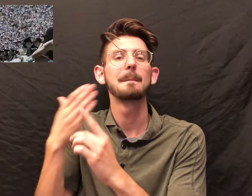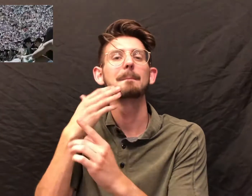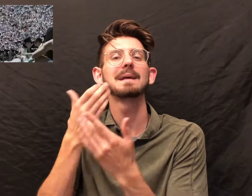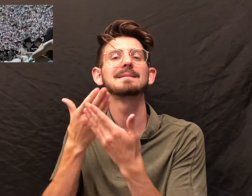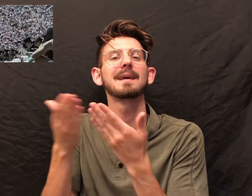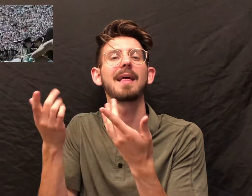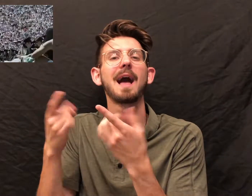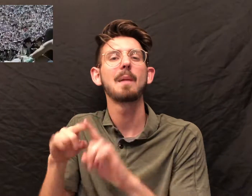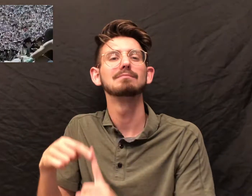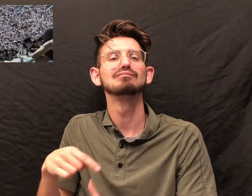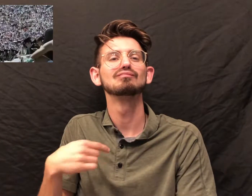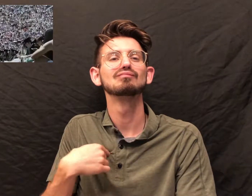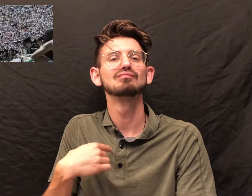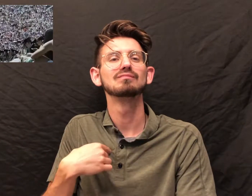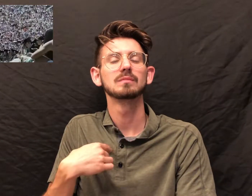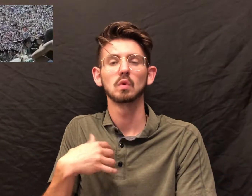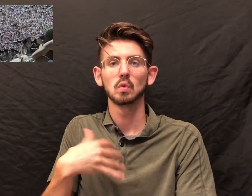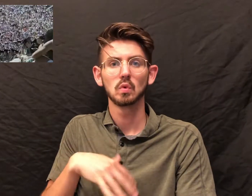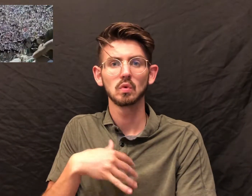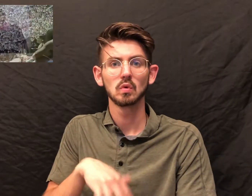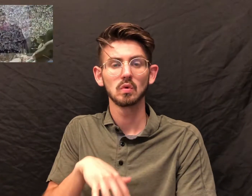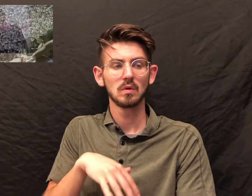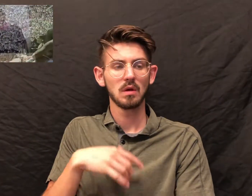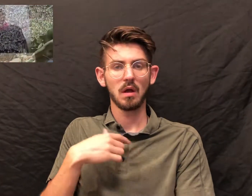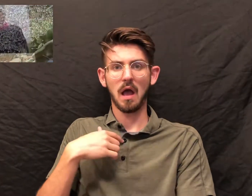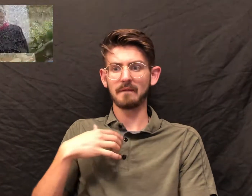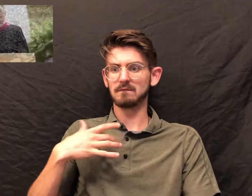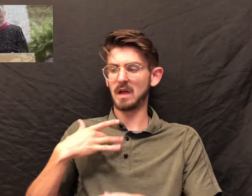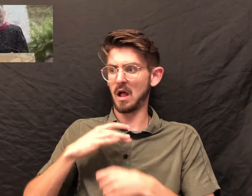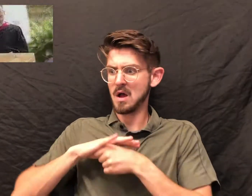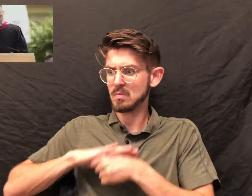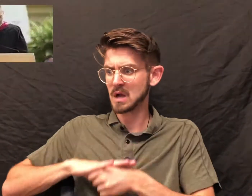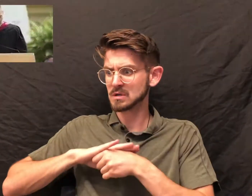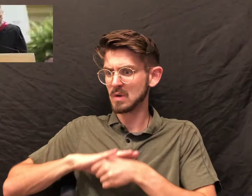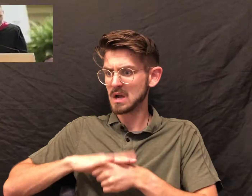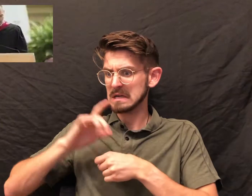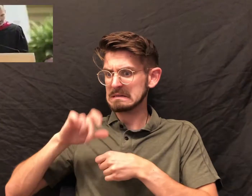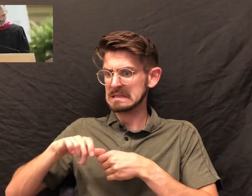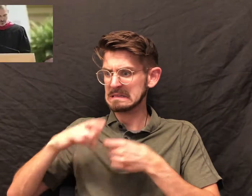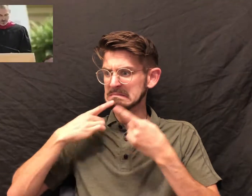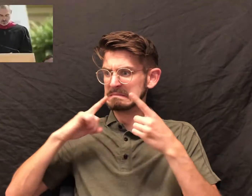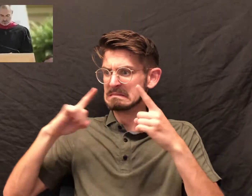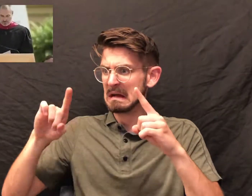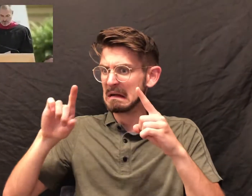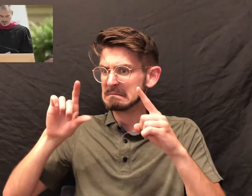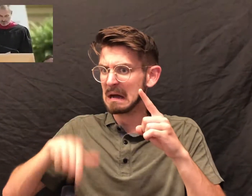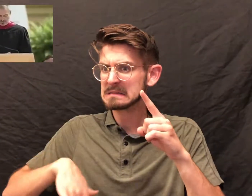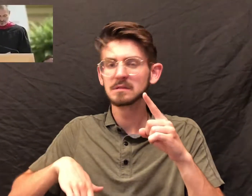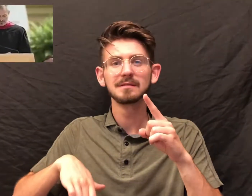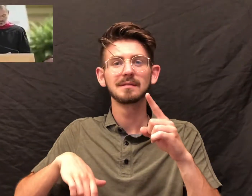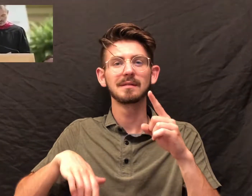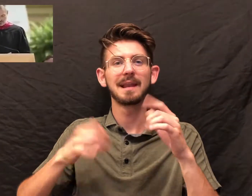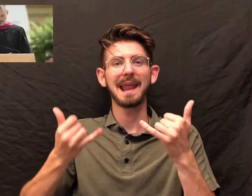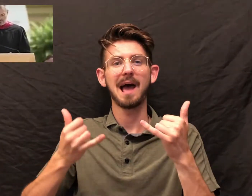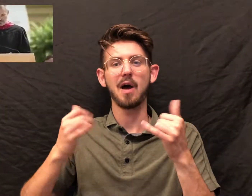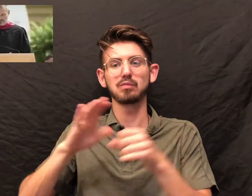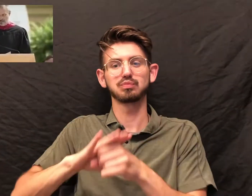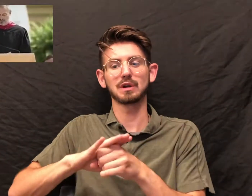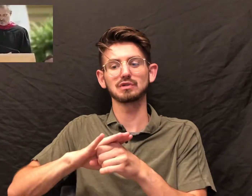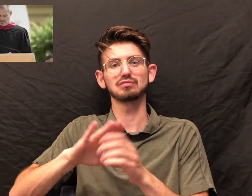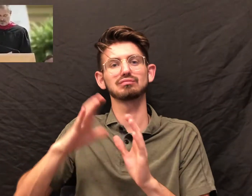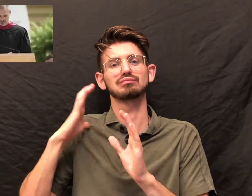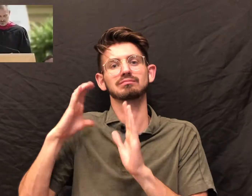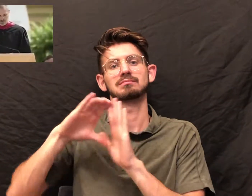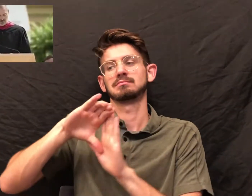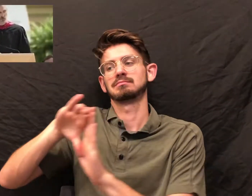The heaviness of being successful was replaced by the lightness of being a beginner again, less sure about everything. It freed me to